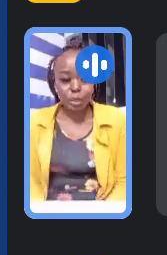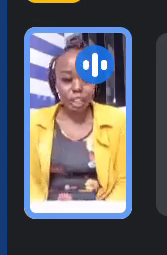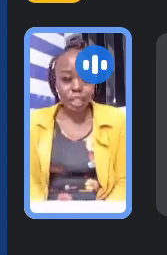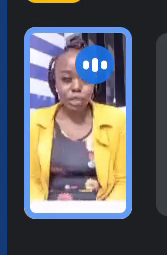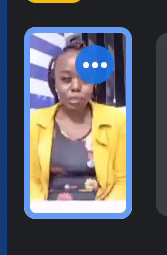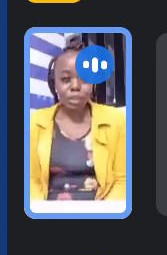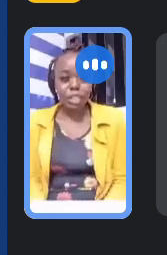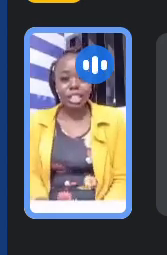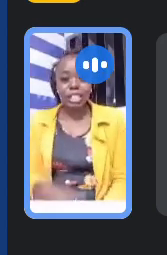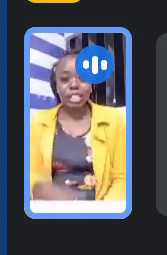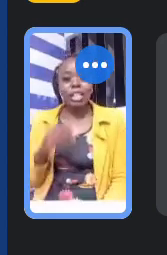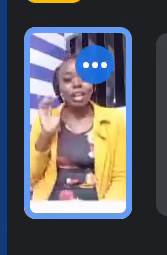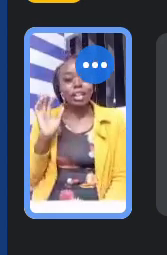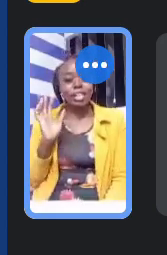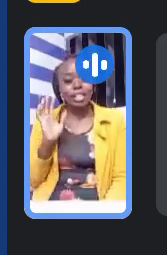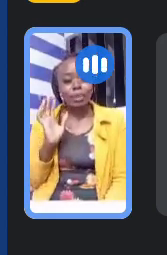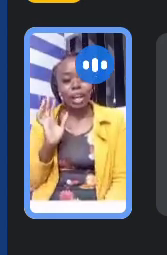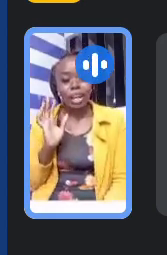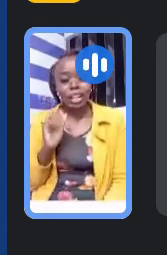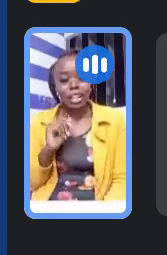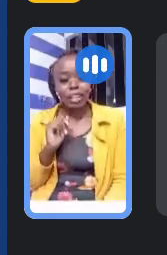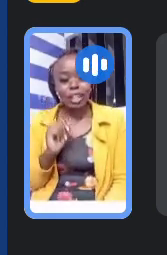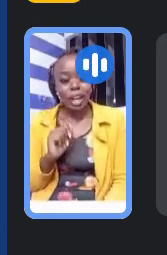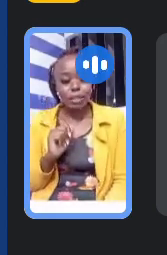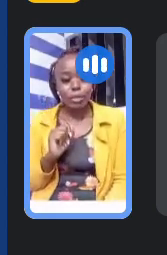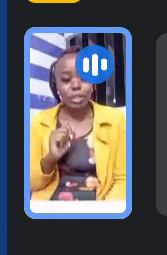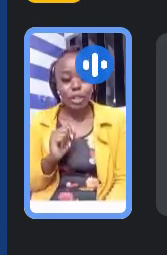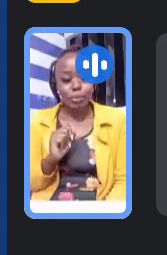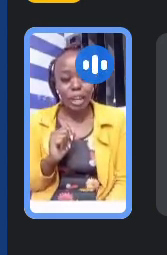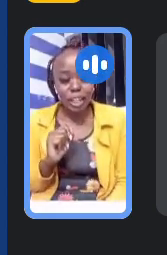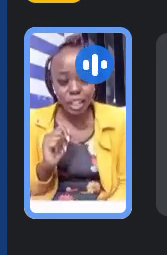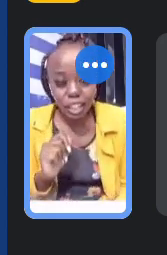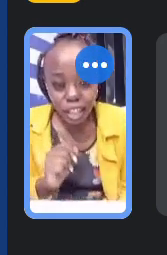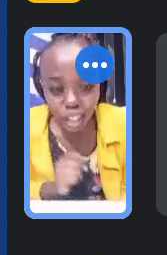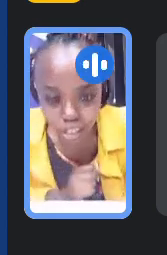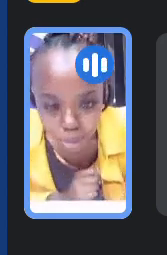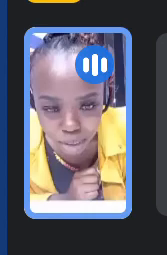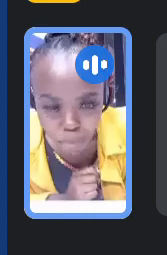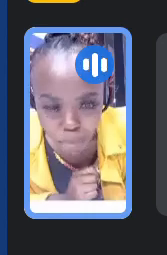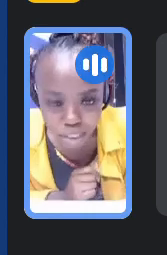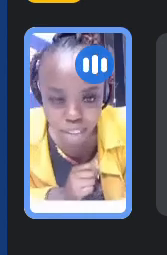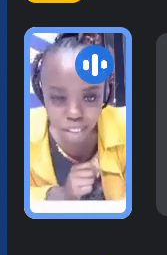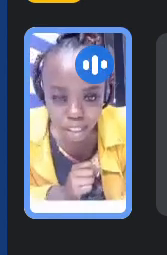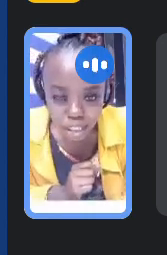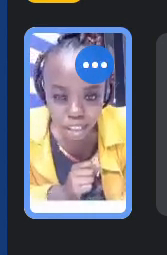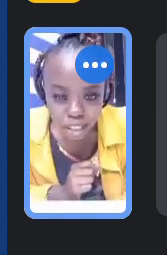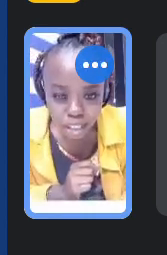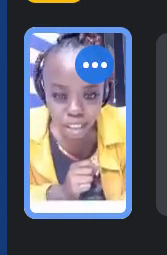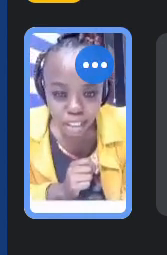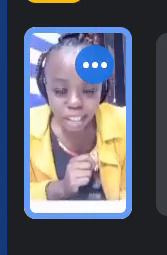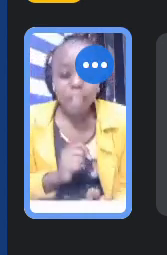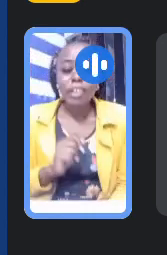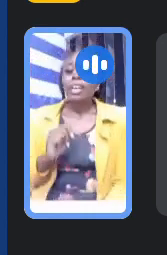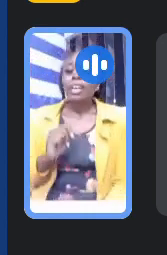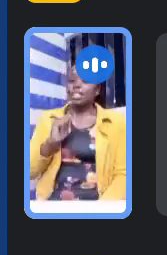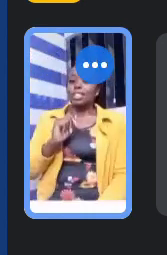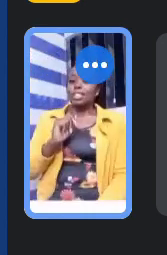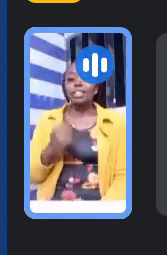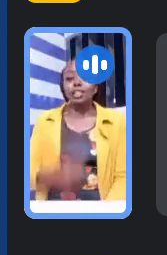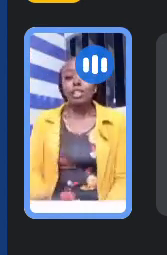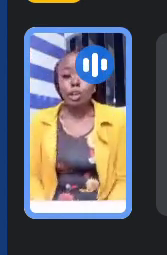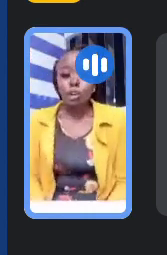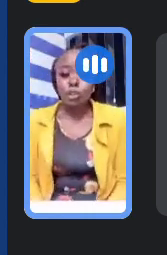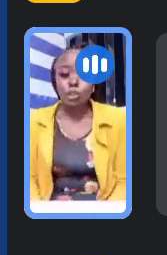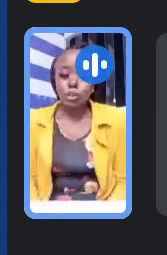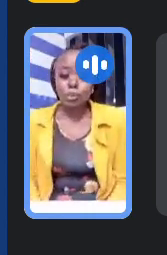to communicate to me. You'll just raise up your hand and then you'll unmute your mic. I don't know, someone is. Oh, yes.